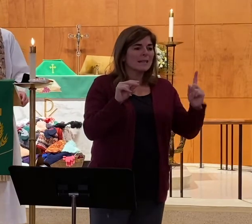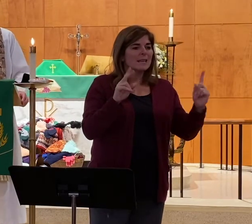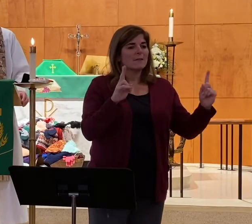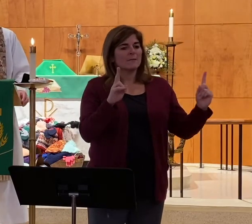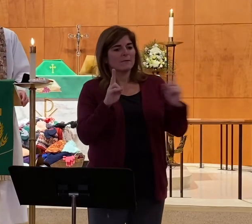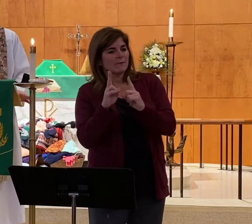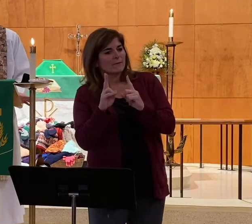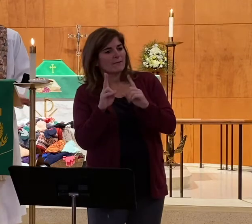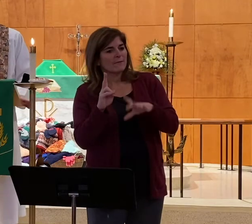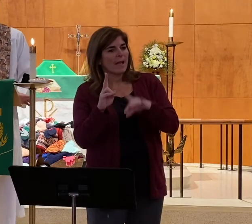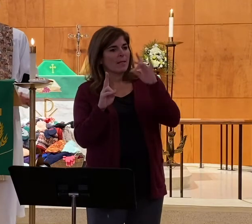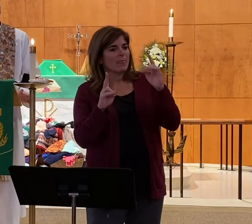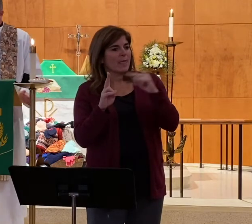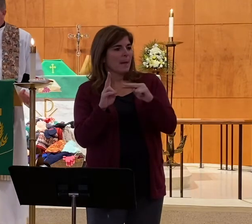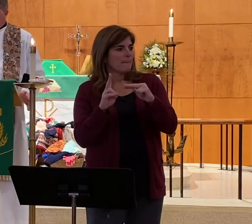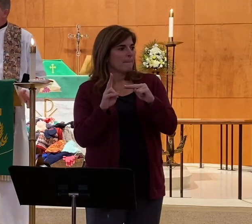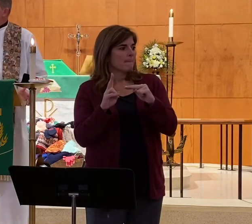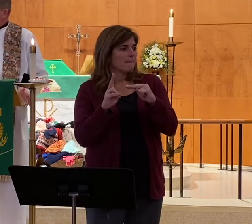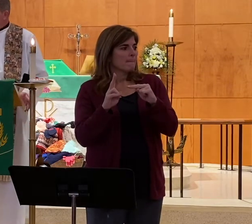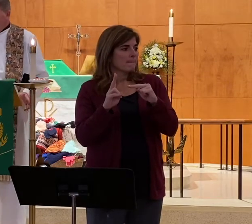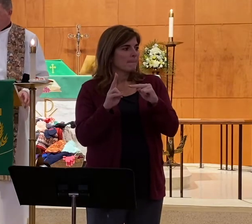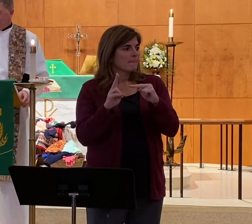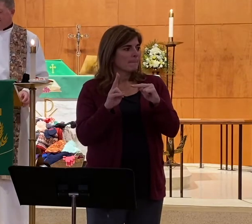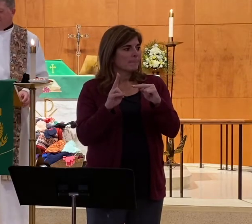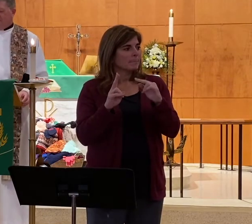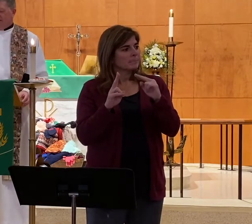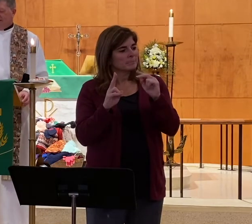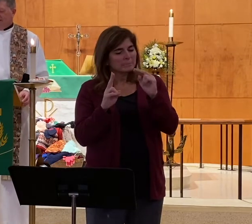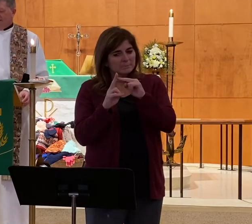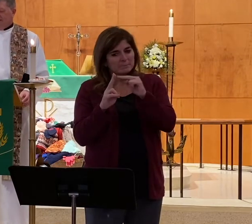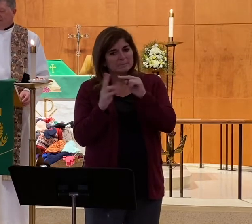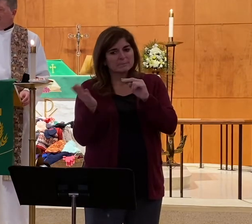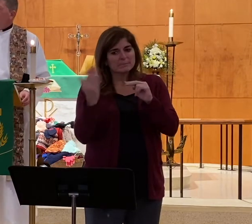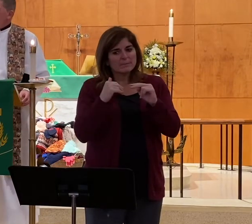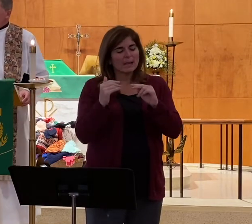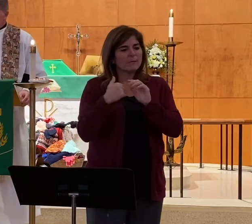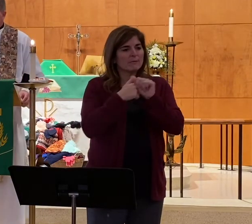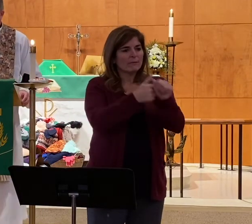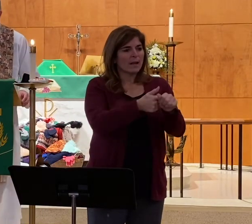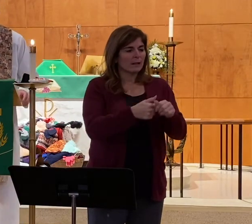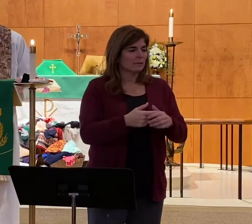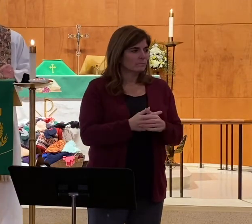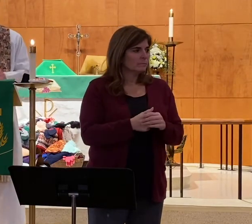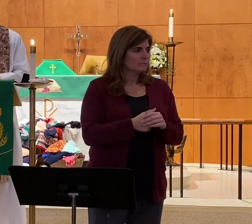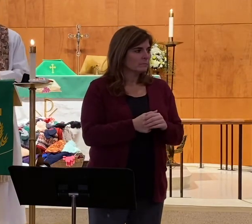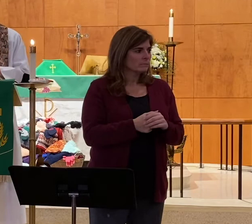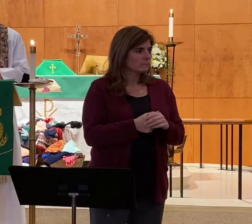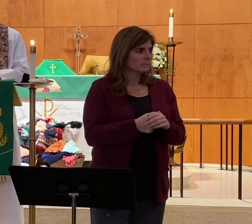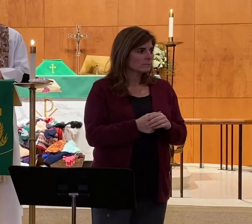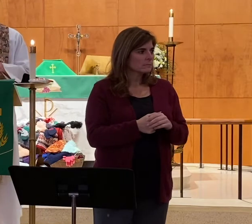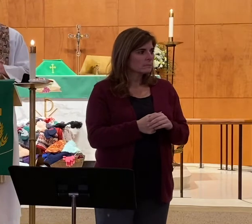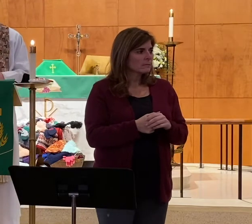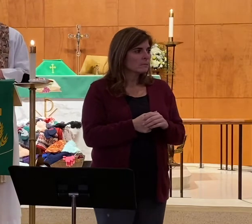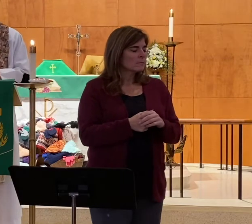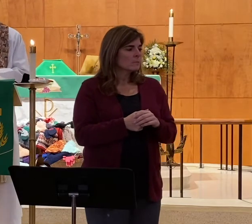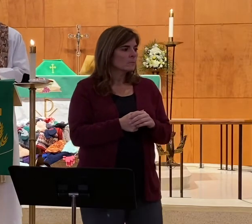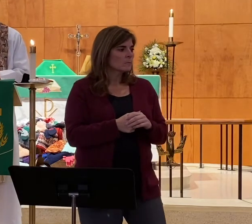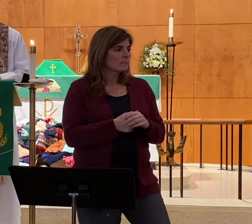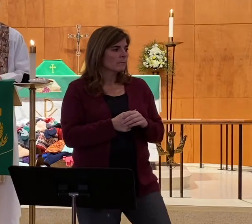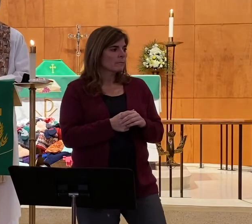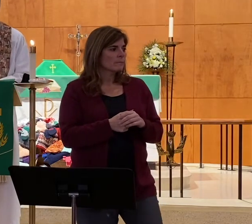the unexpected and unanticipated surprise of the Spirit of God breaking into their